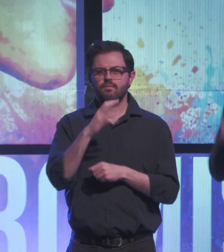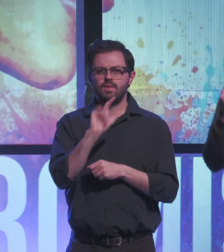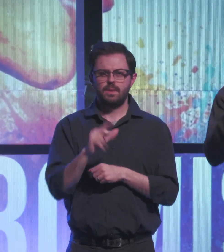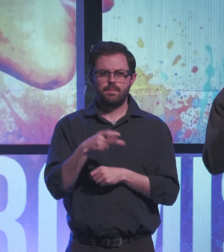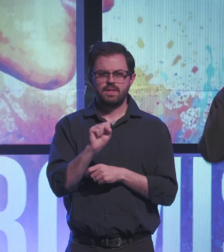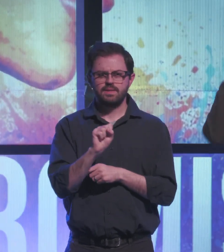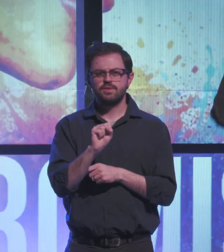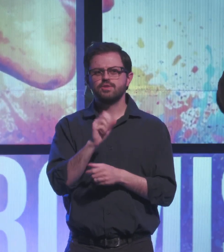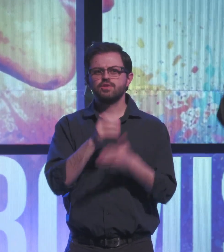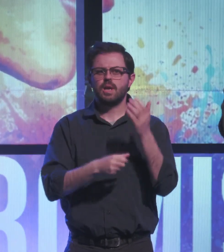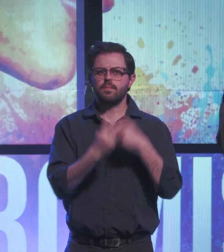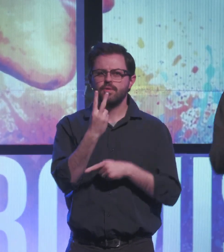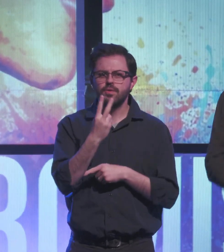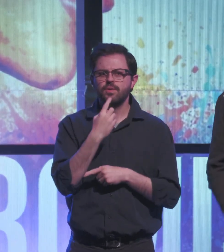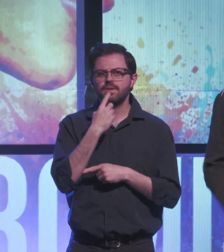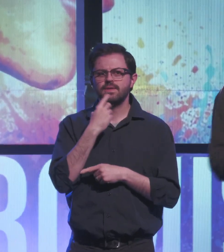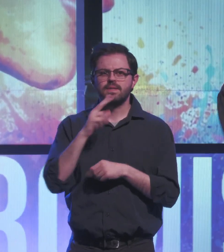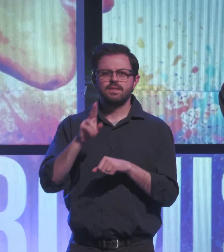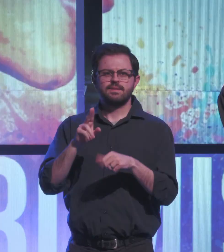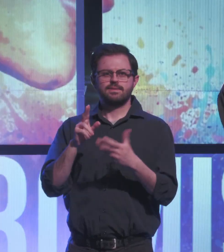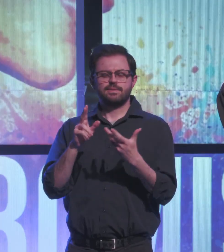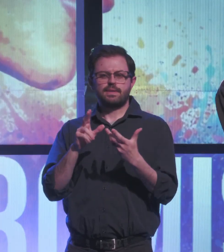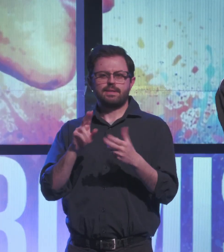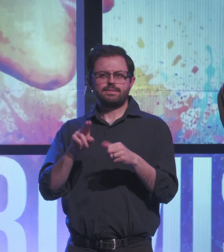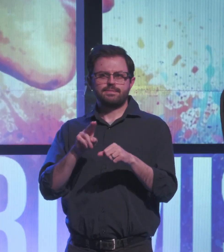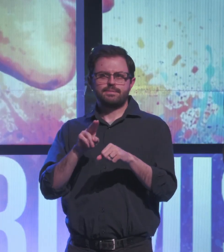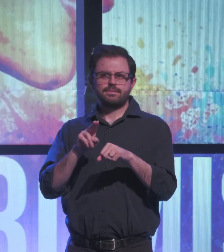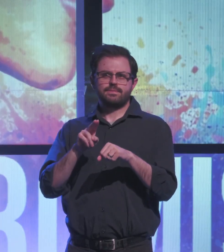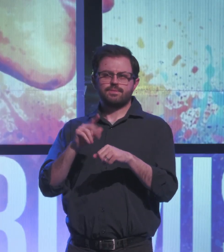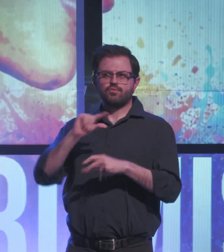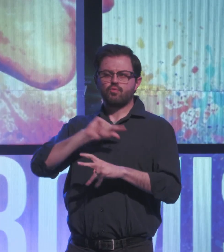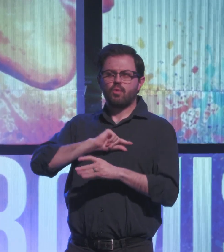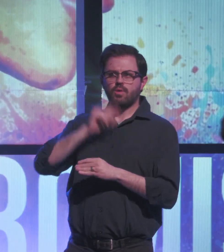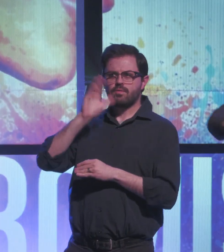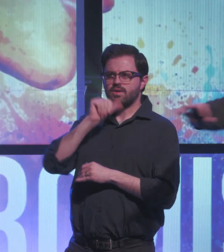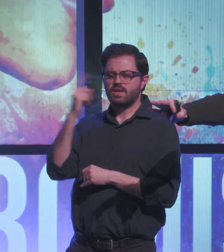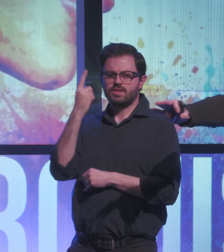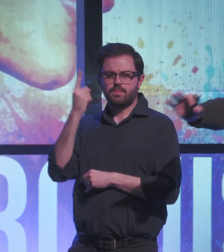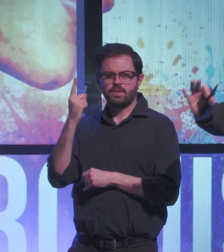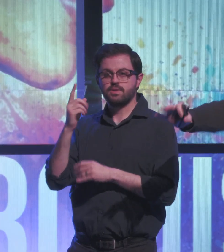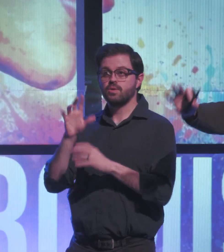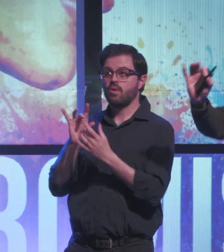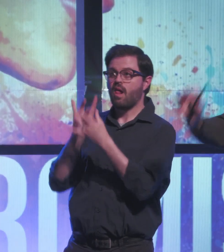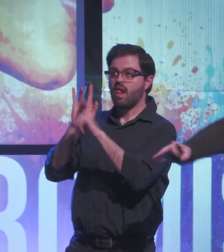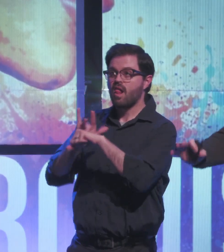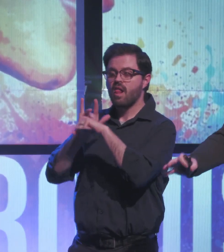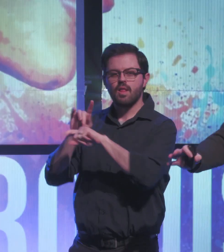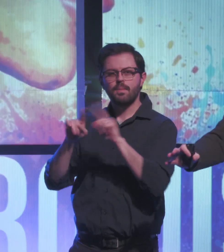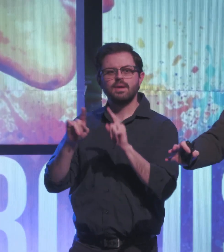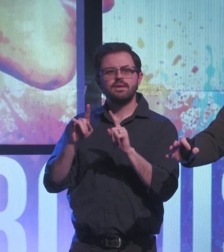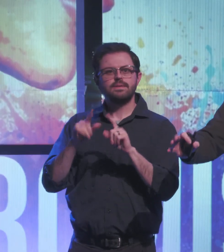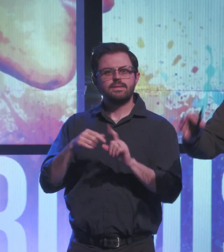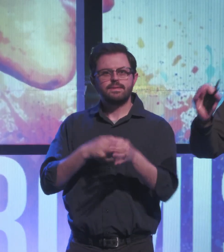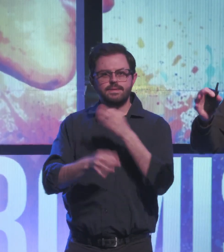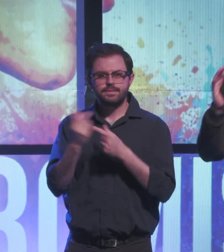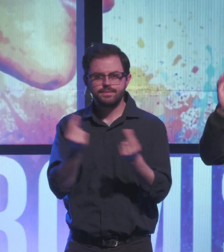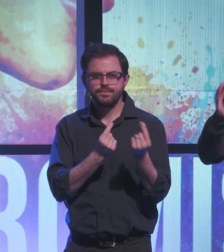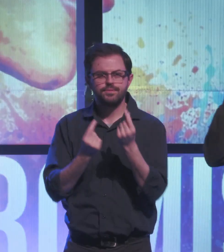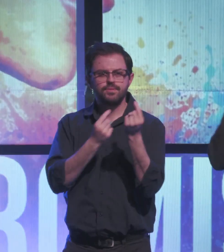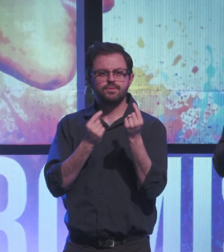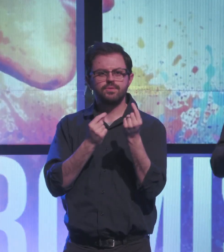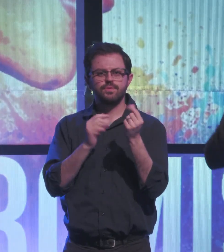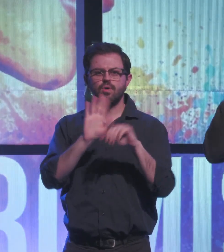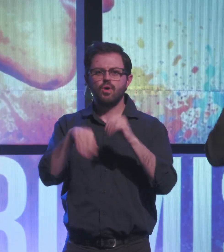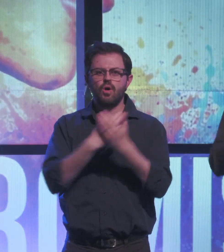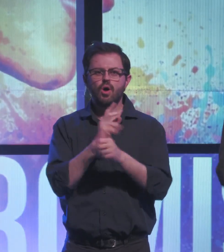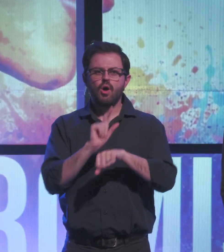God did not consider equality with God something to grasp onto, but instead set aside all privilege and became like